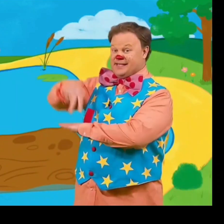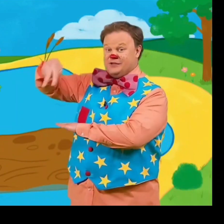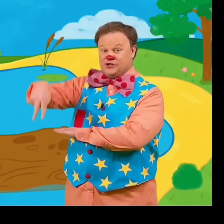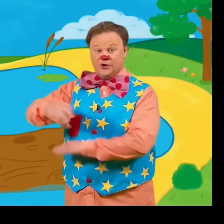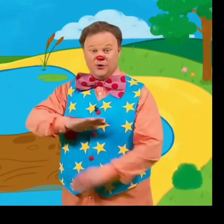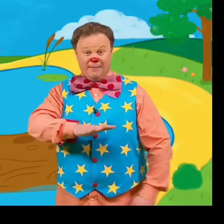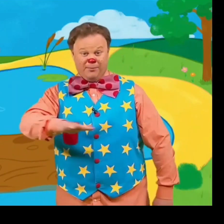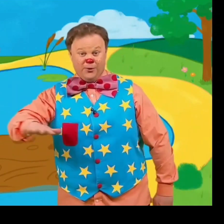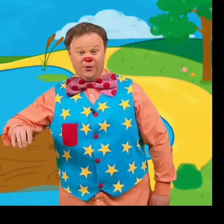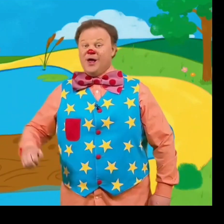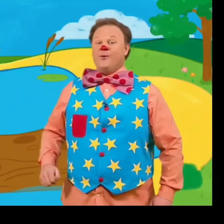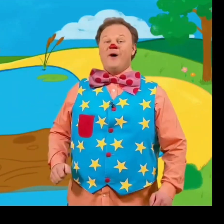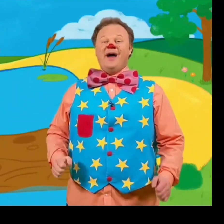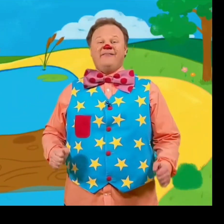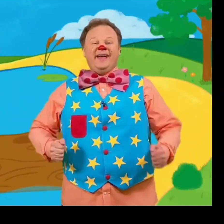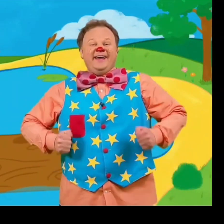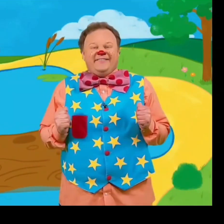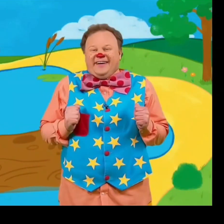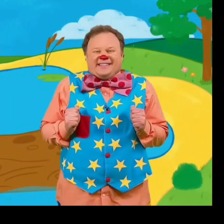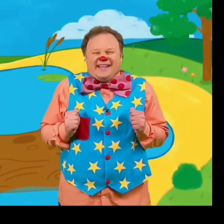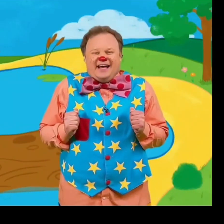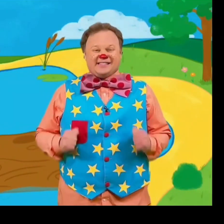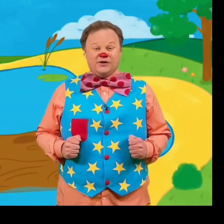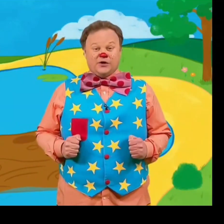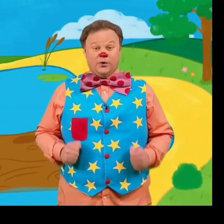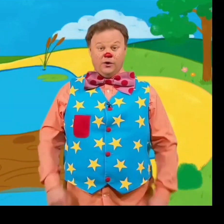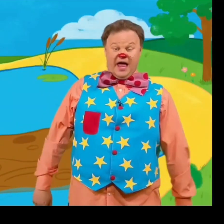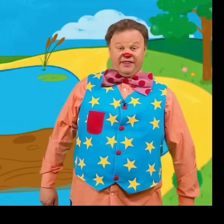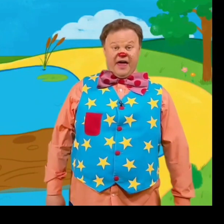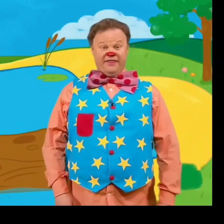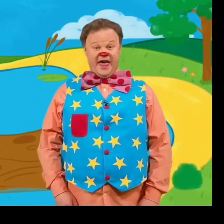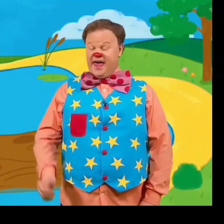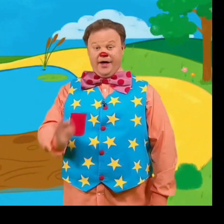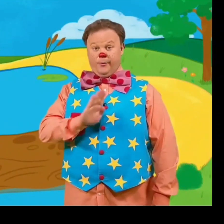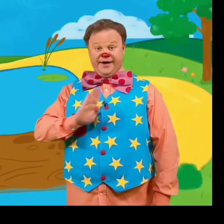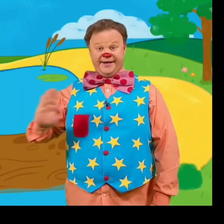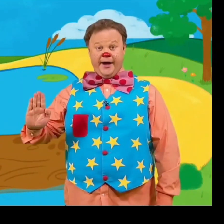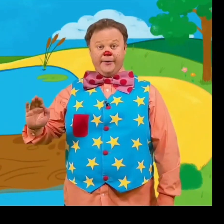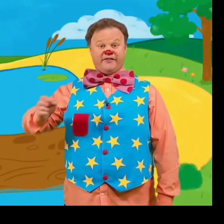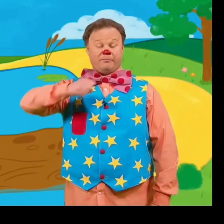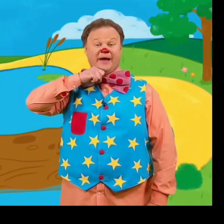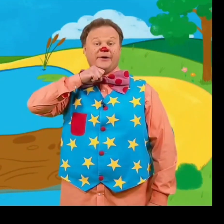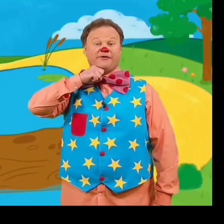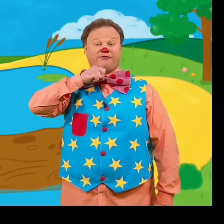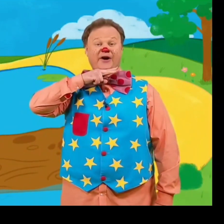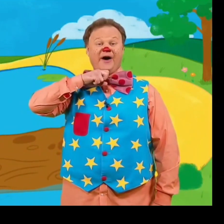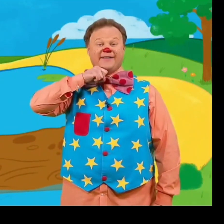jumped into the pool where it was nice and cool. Then there were no speckled